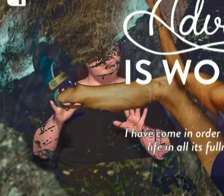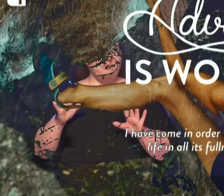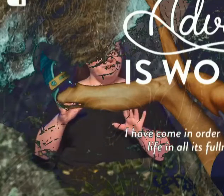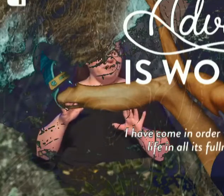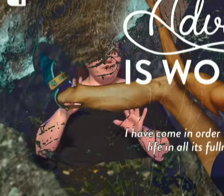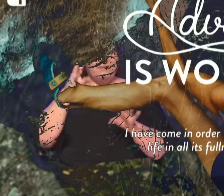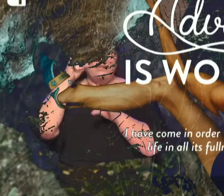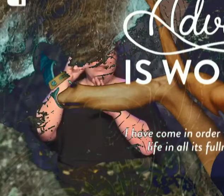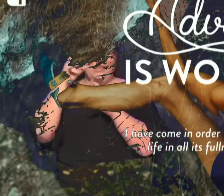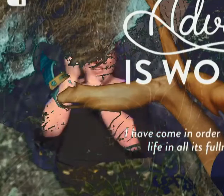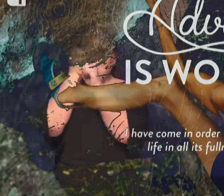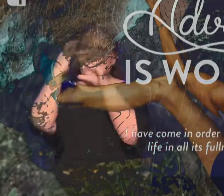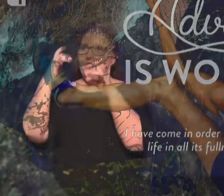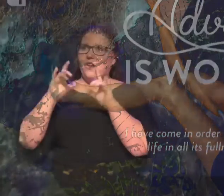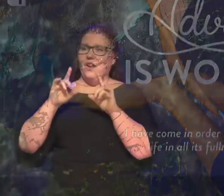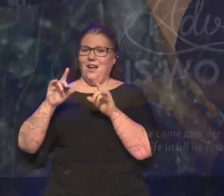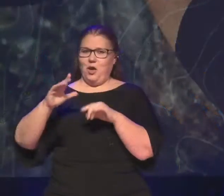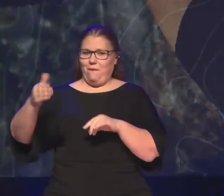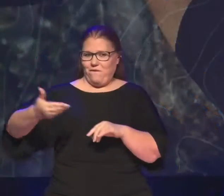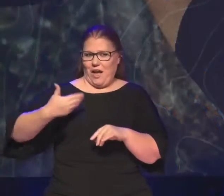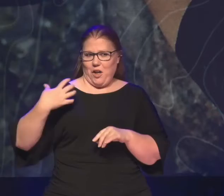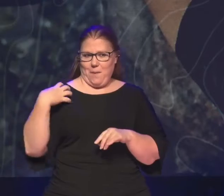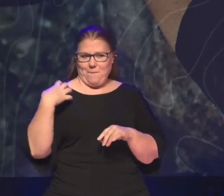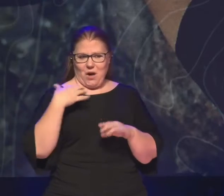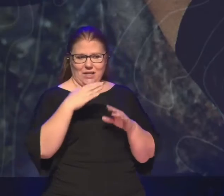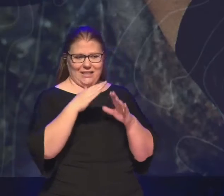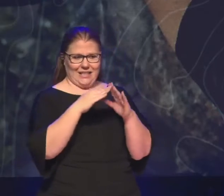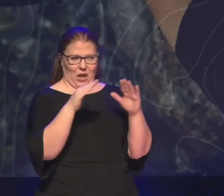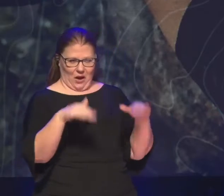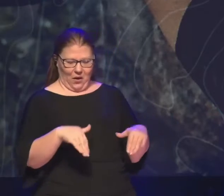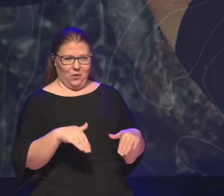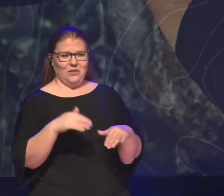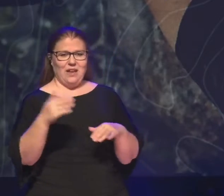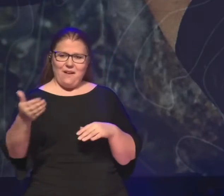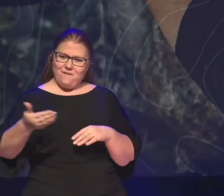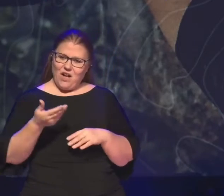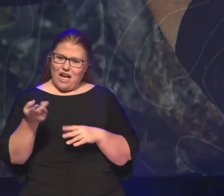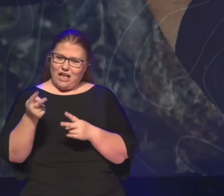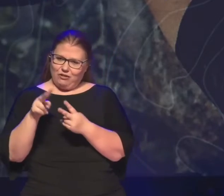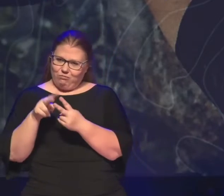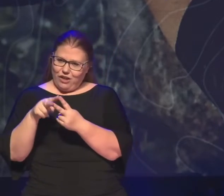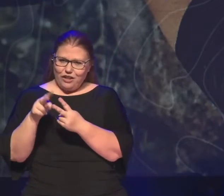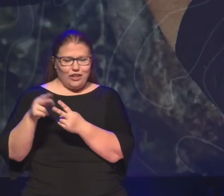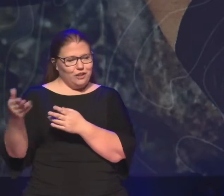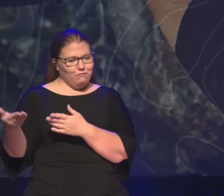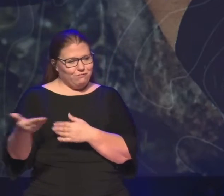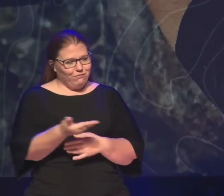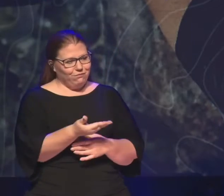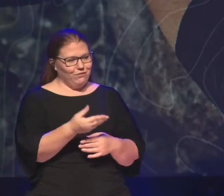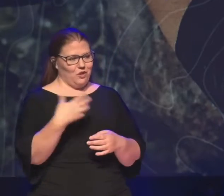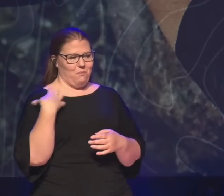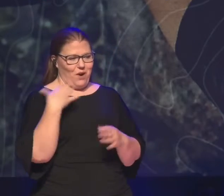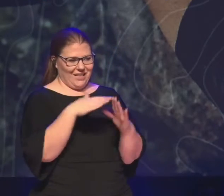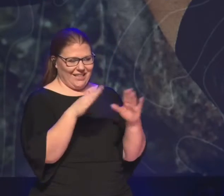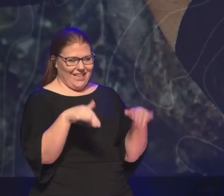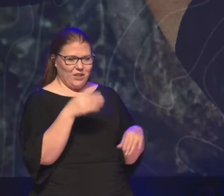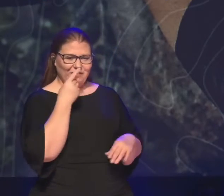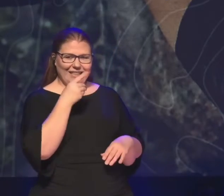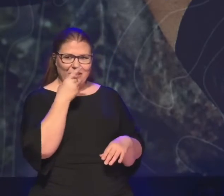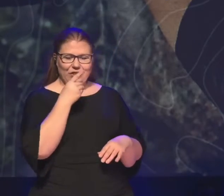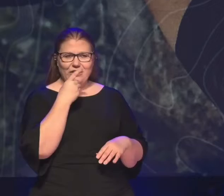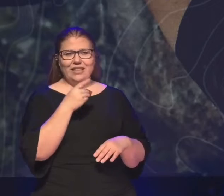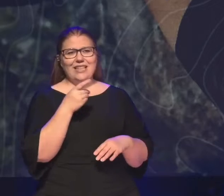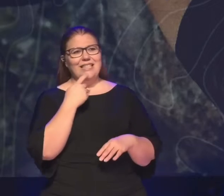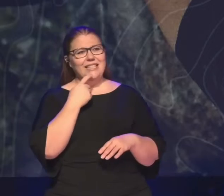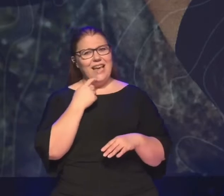get invited over by like your boss at work, and they invite you and your spouse, your significant other, your partner, they invite you over for dinner, and they